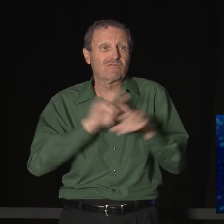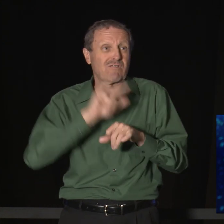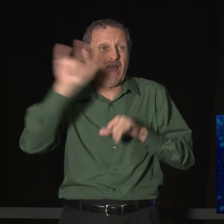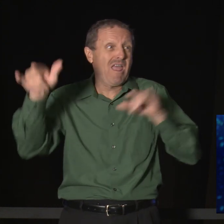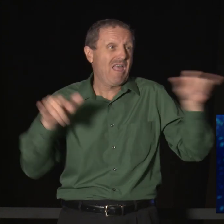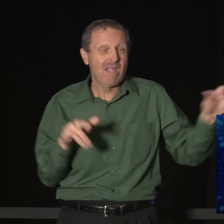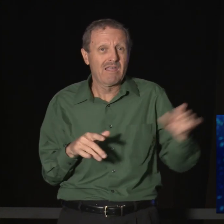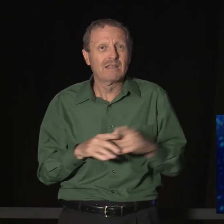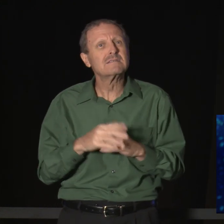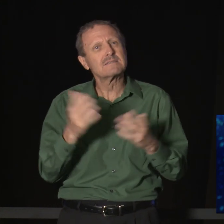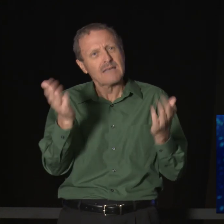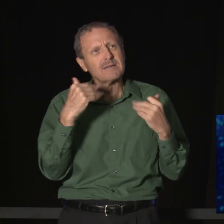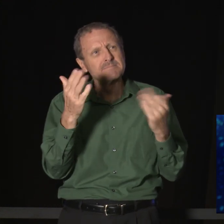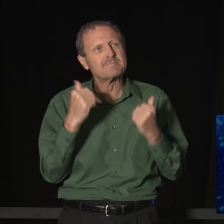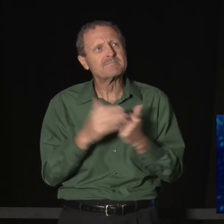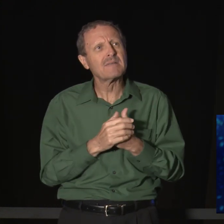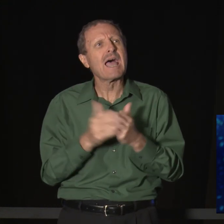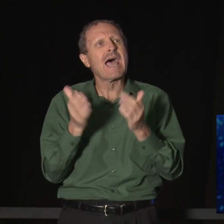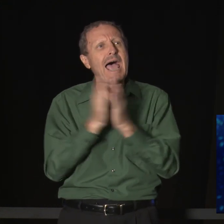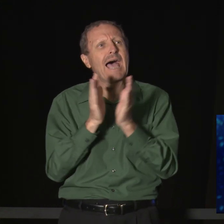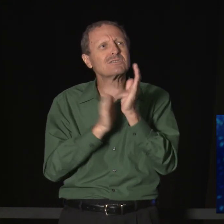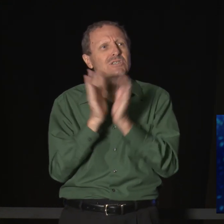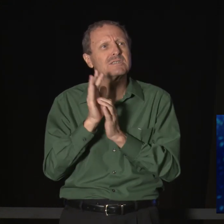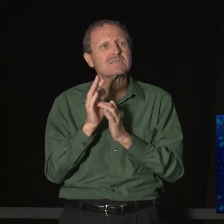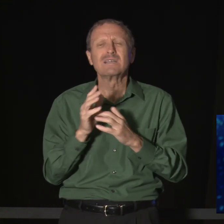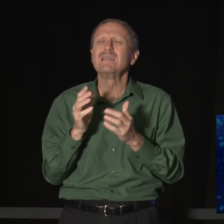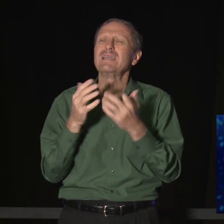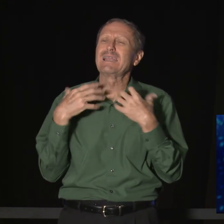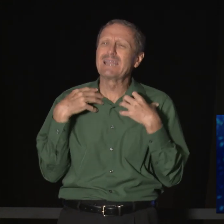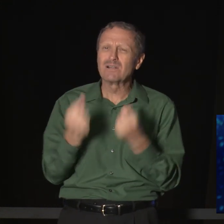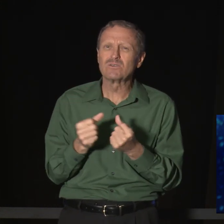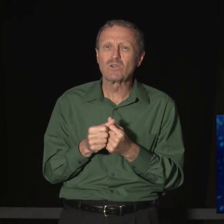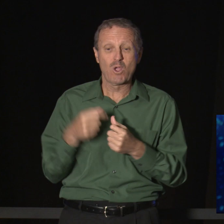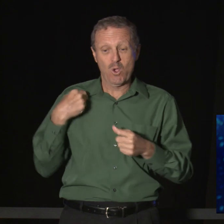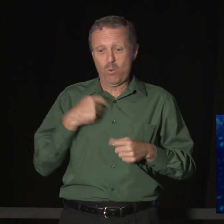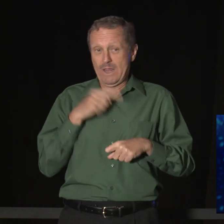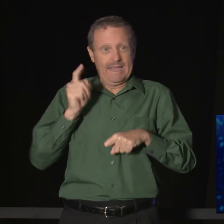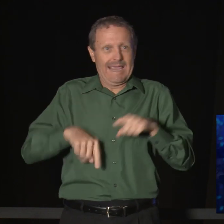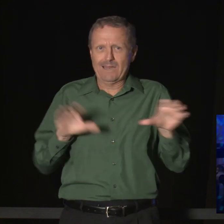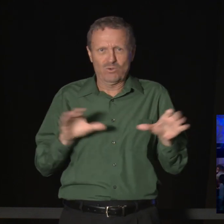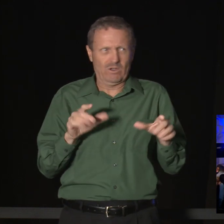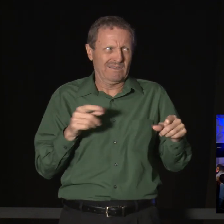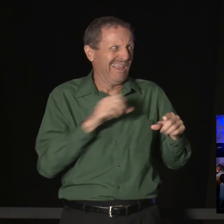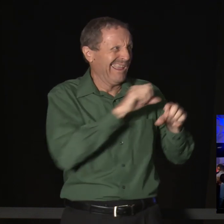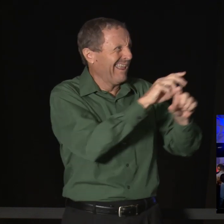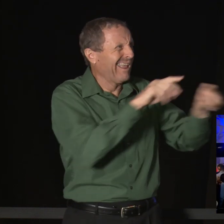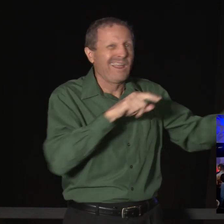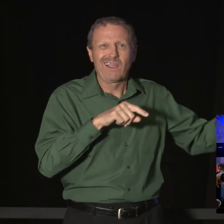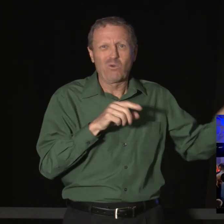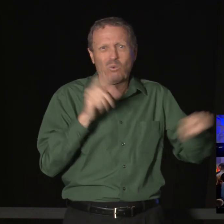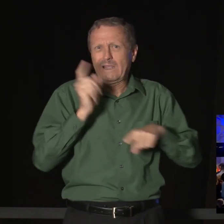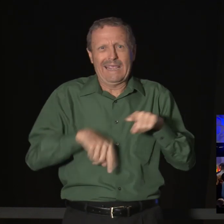Would you come and ask Jesus to just heal you? We can't do it. There's nothing that we can say.